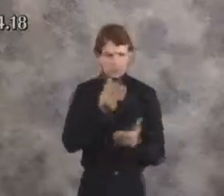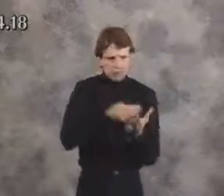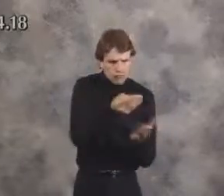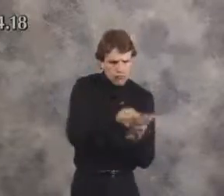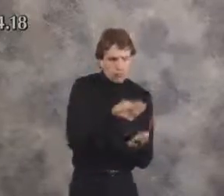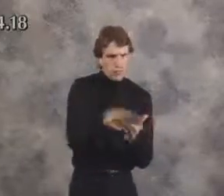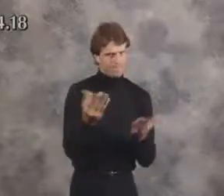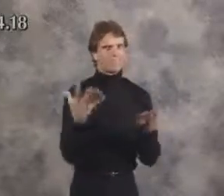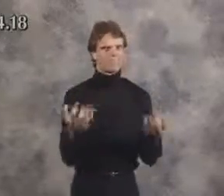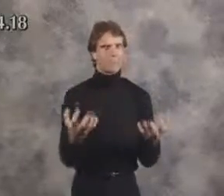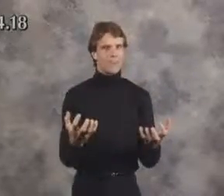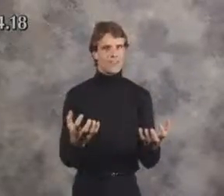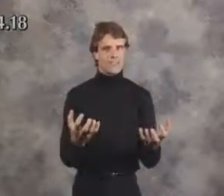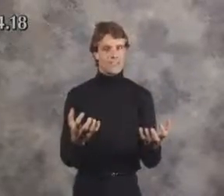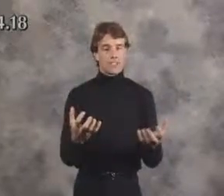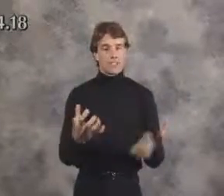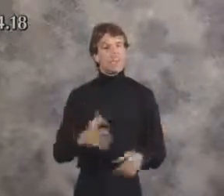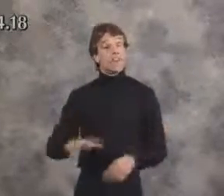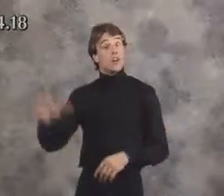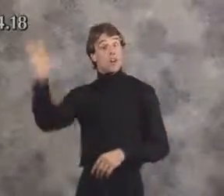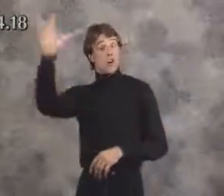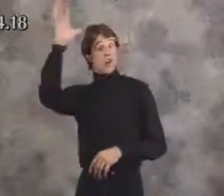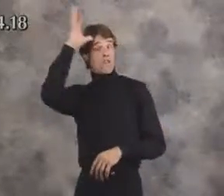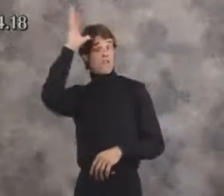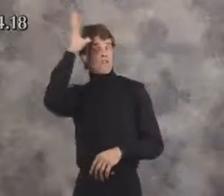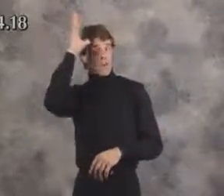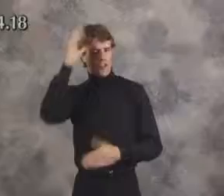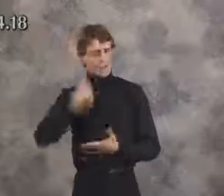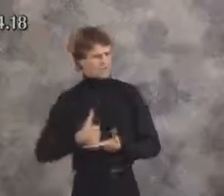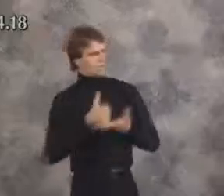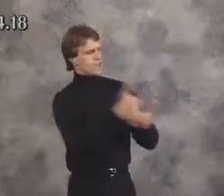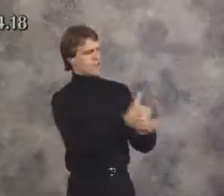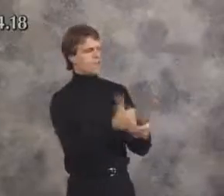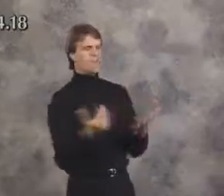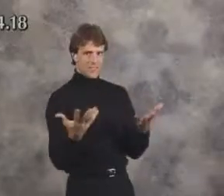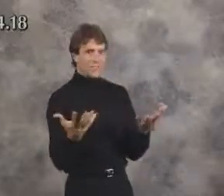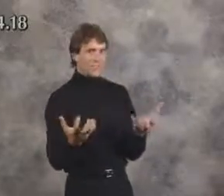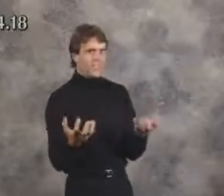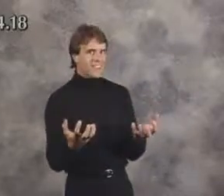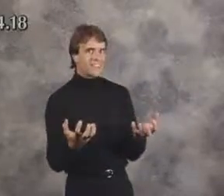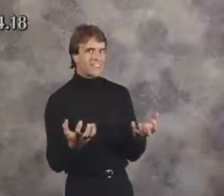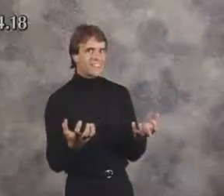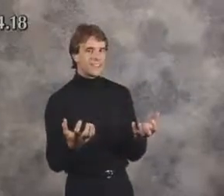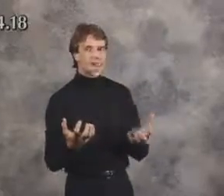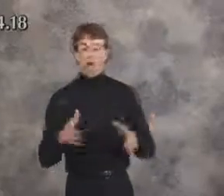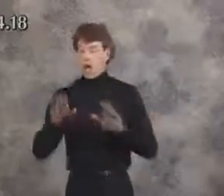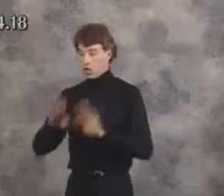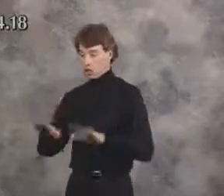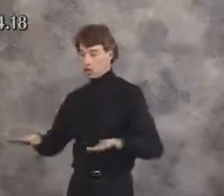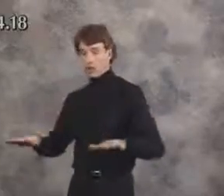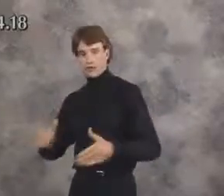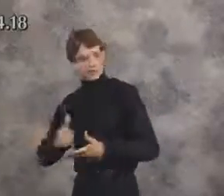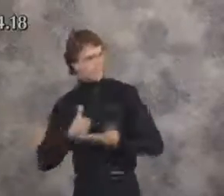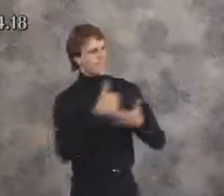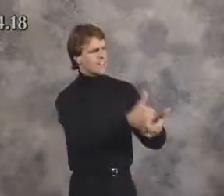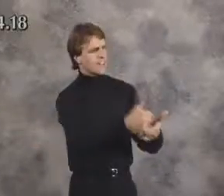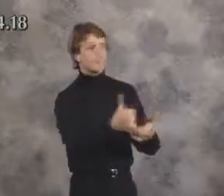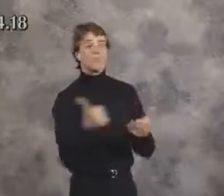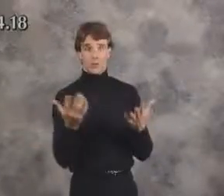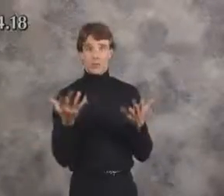The mom wanted to go shopping. The dad wanted to help. The children wanted